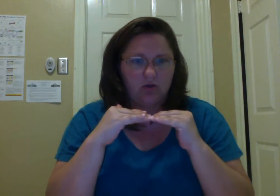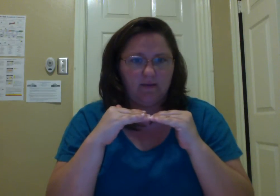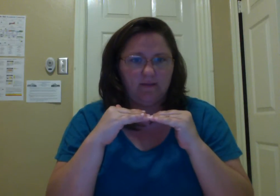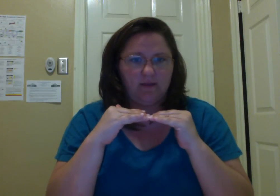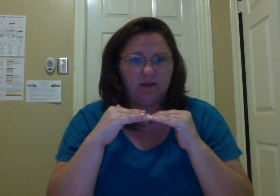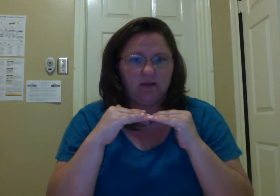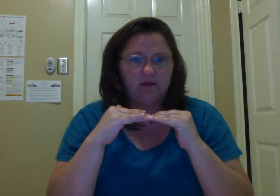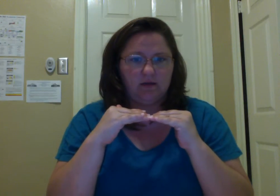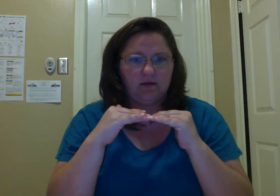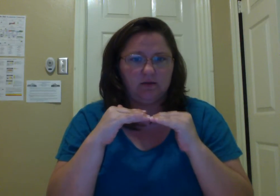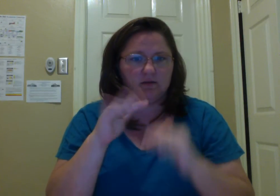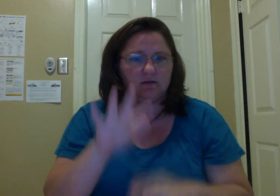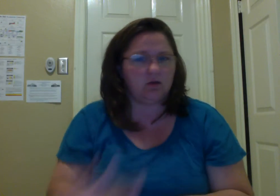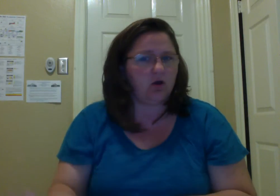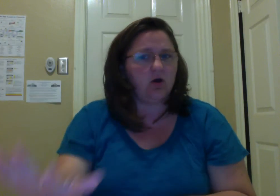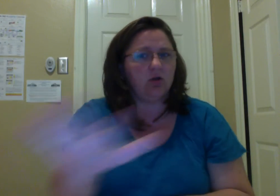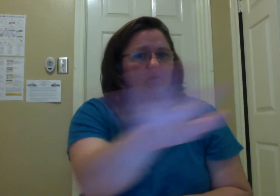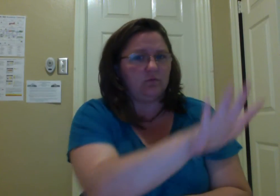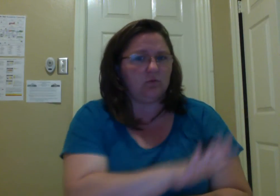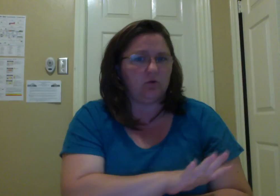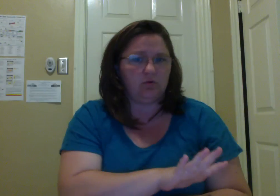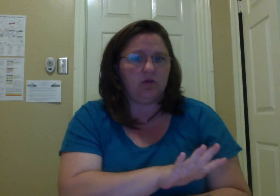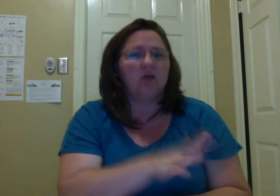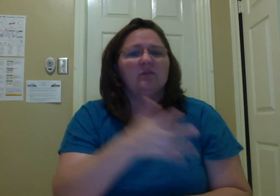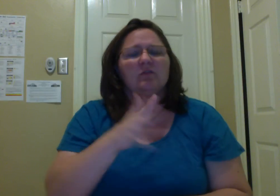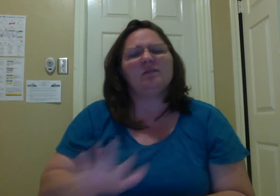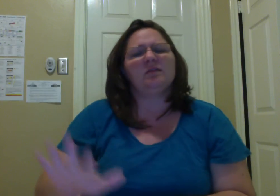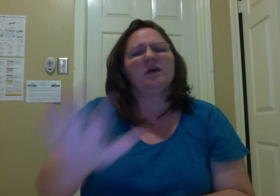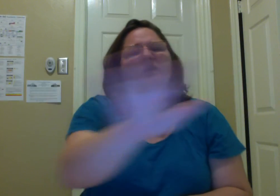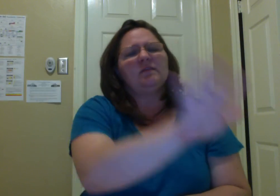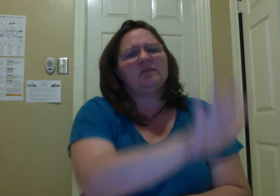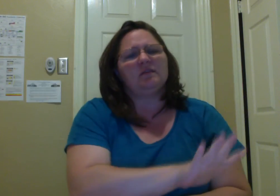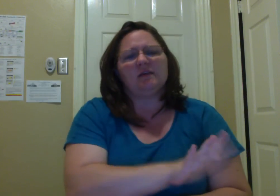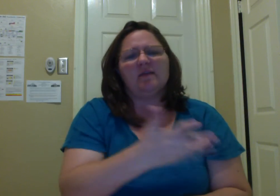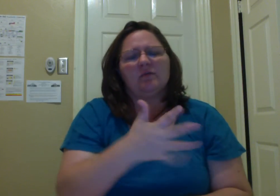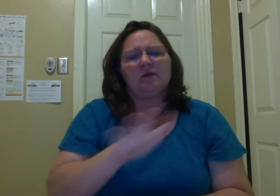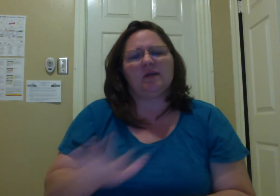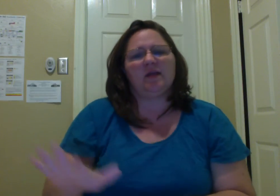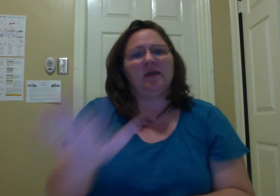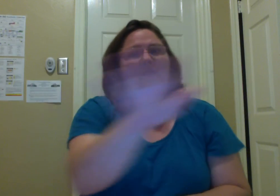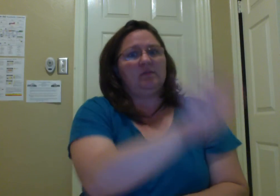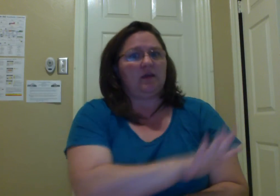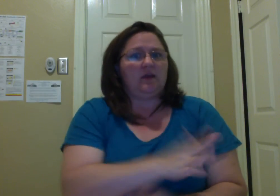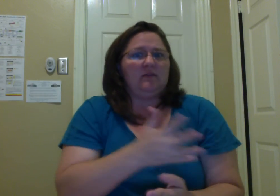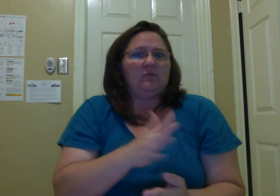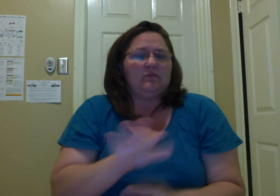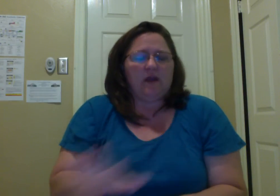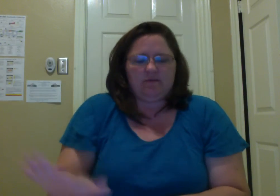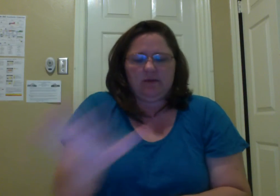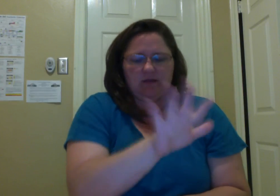And then all over the world. So this is a sign that would indicate like it's equal for everybody.